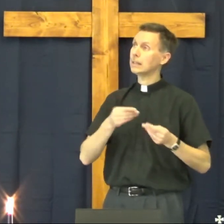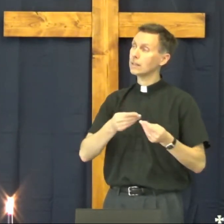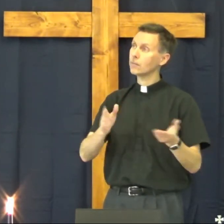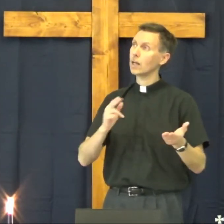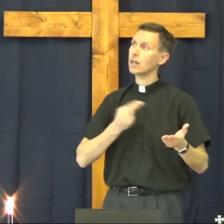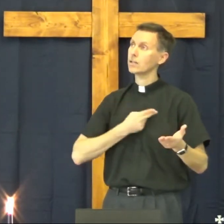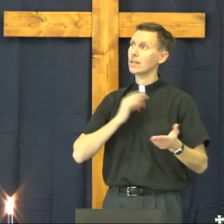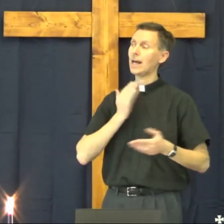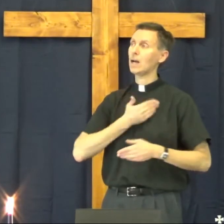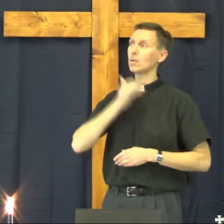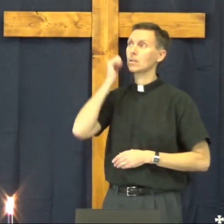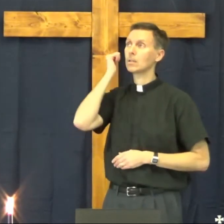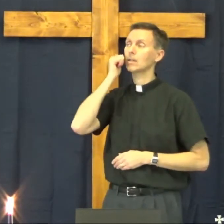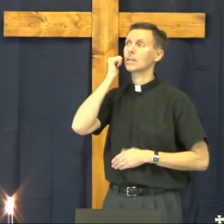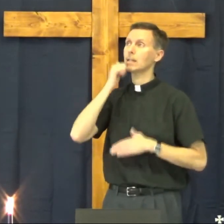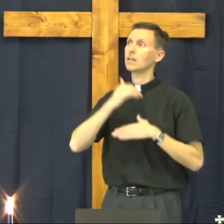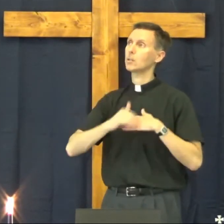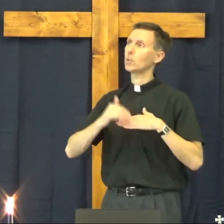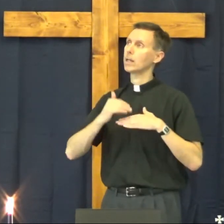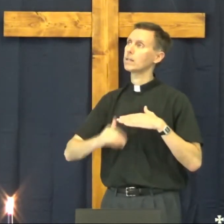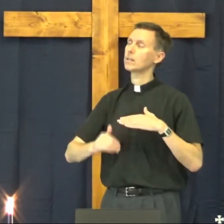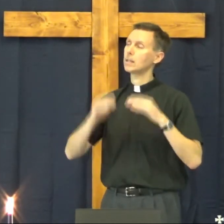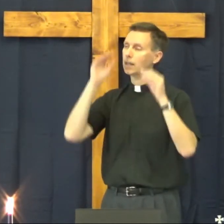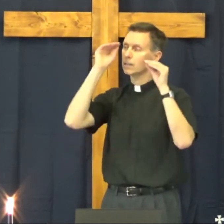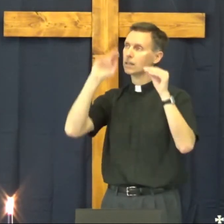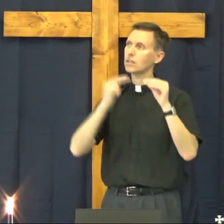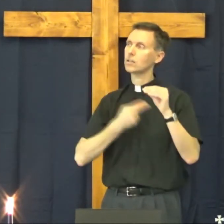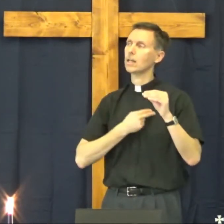give us our daily bread, and teach us